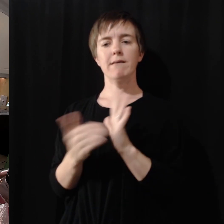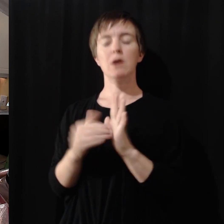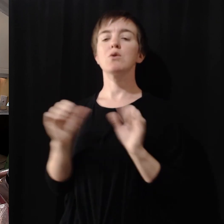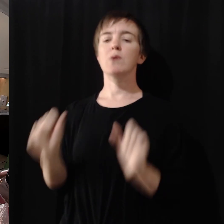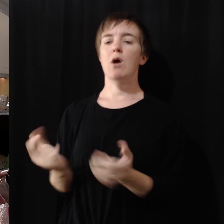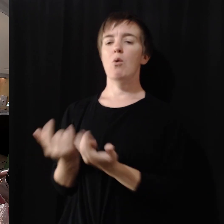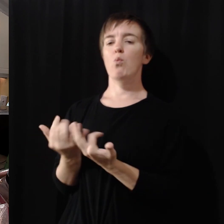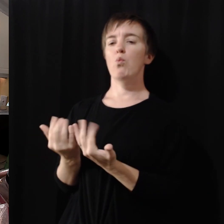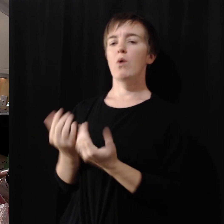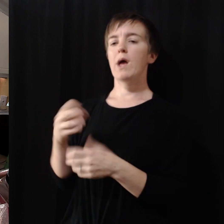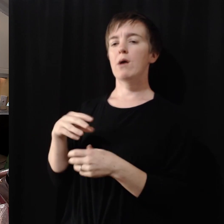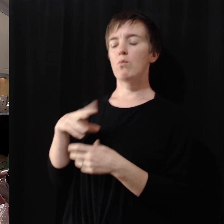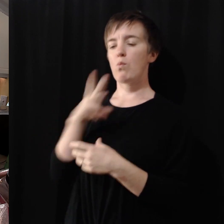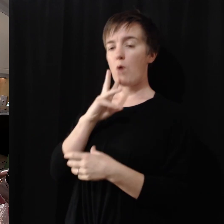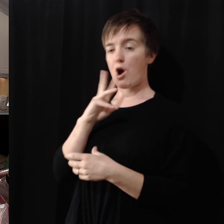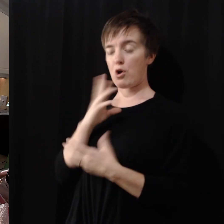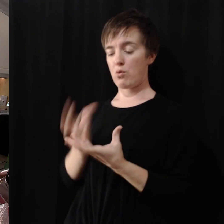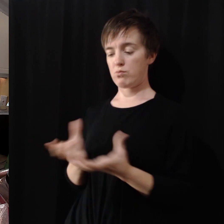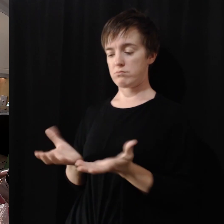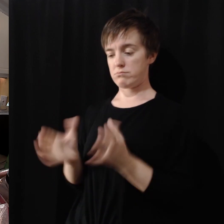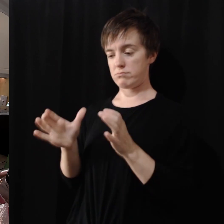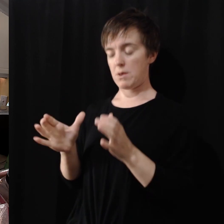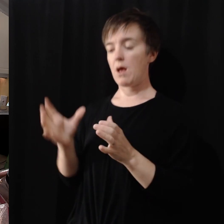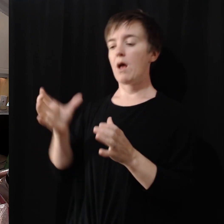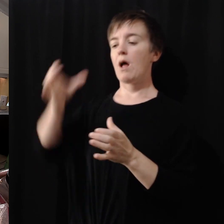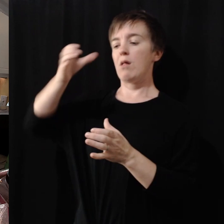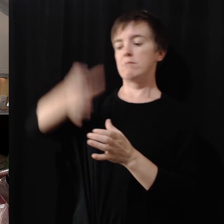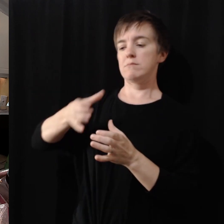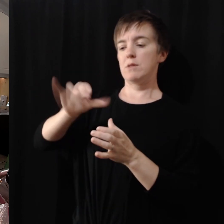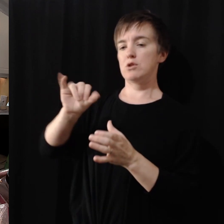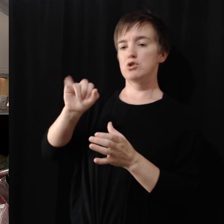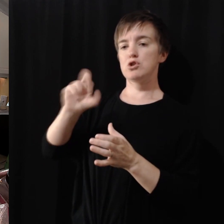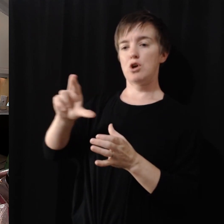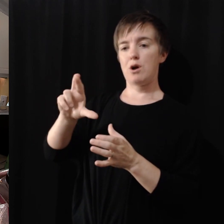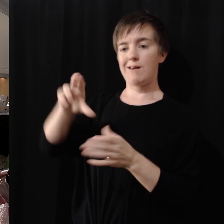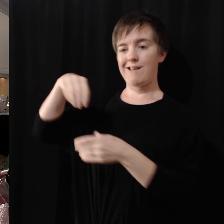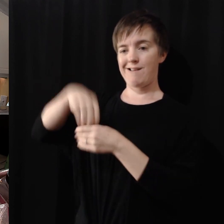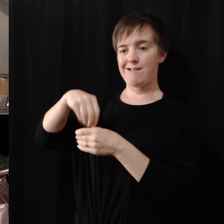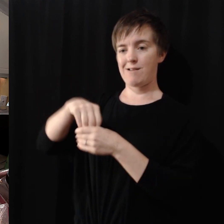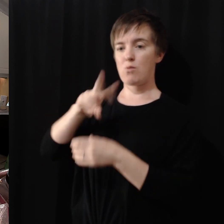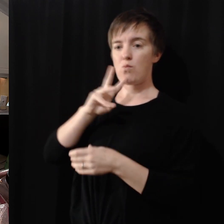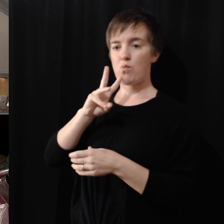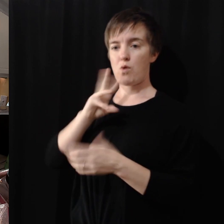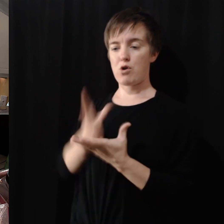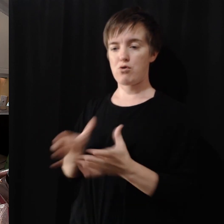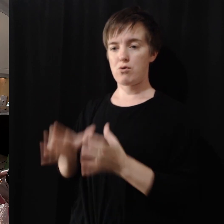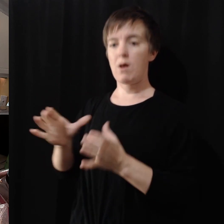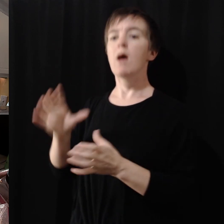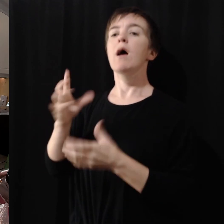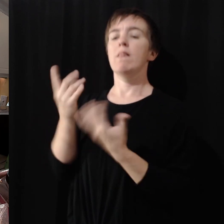water and the jar, and then you just let it warm up and it will loosen back up again. I don't care.